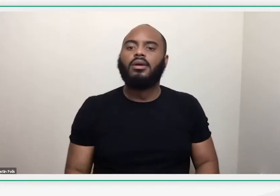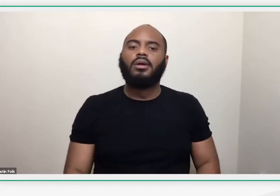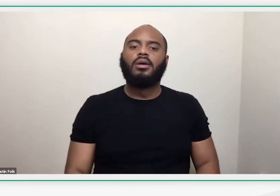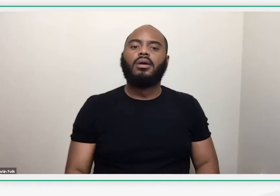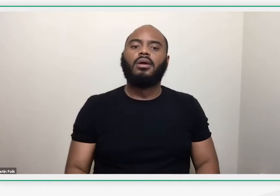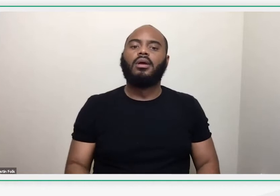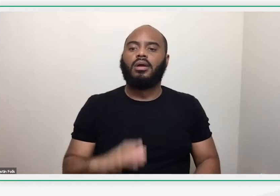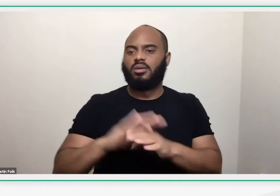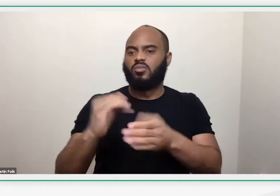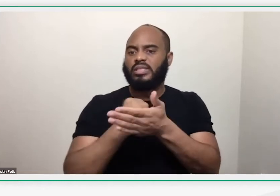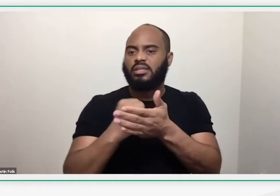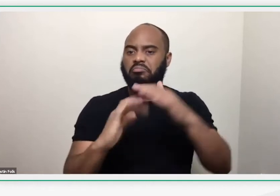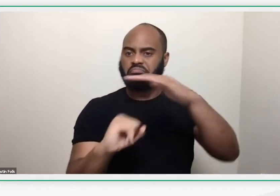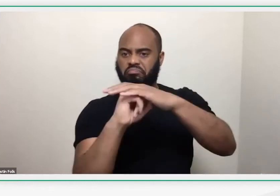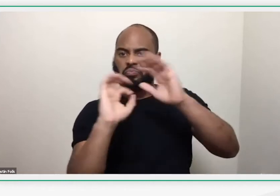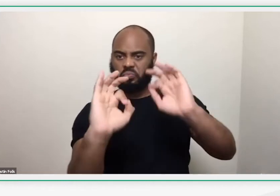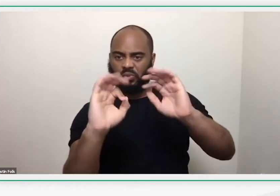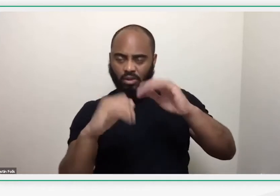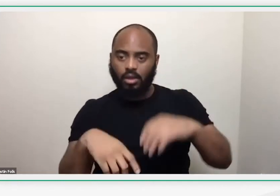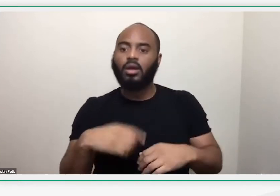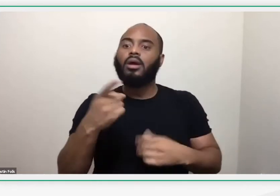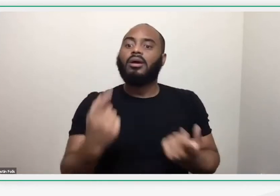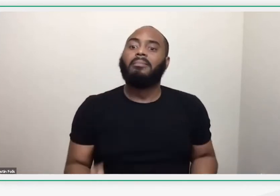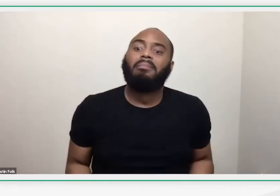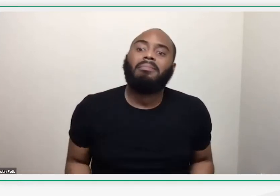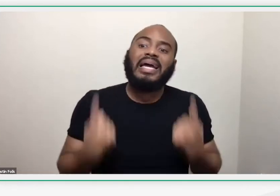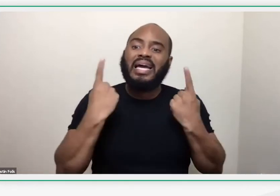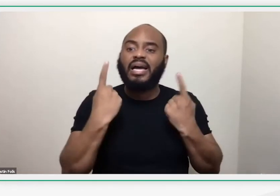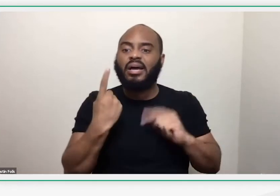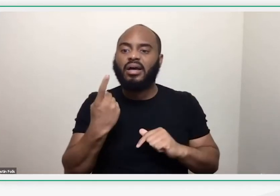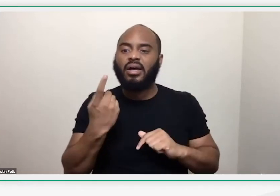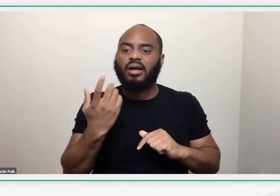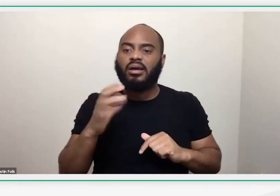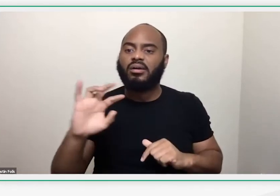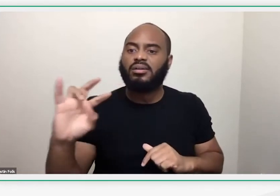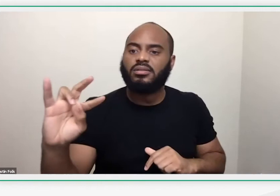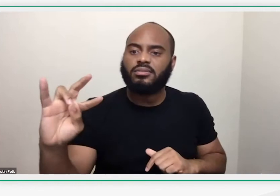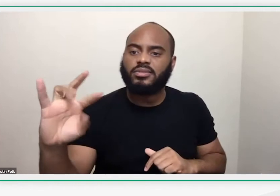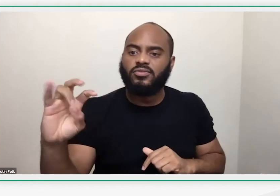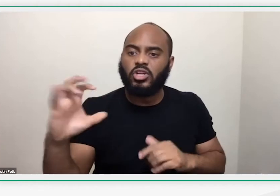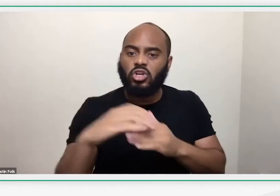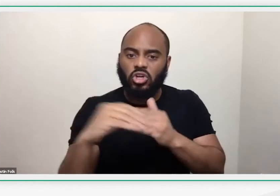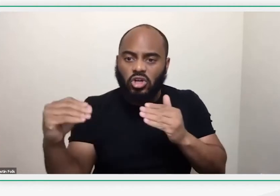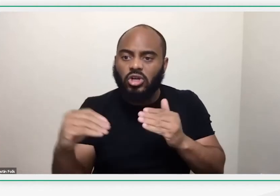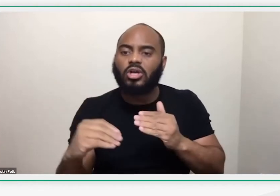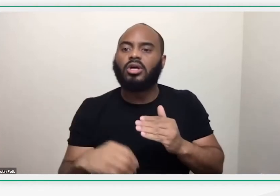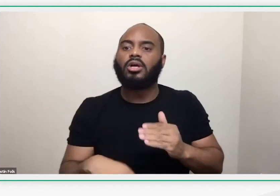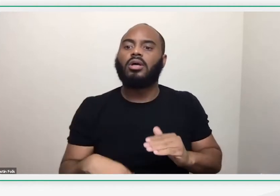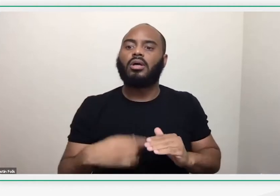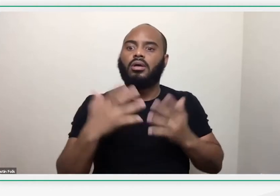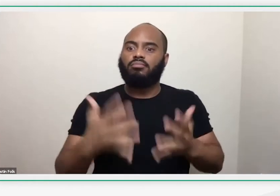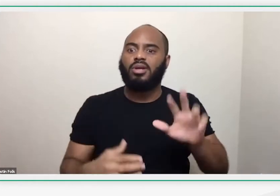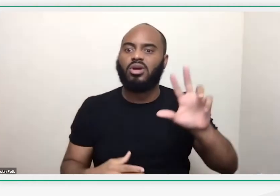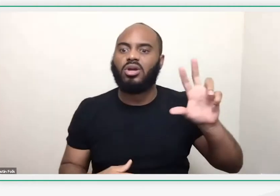Remember the 30% below utilization rate. Uh, you want to stay 30% below